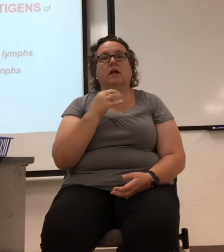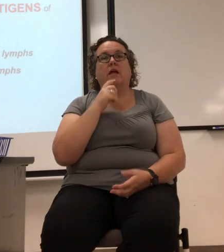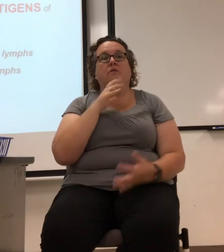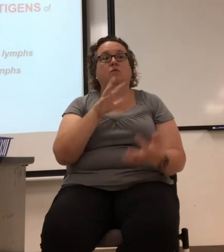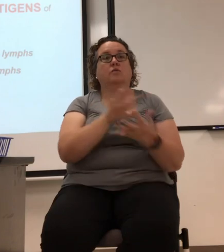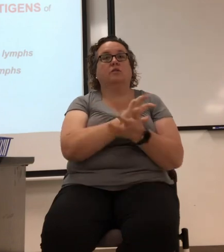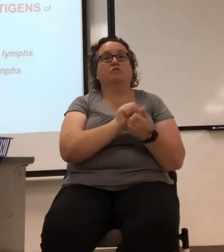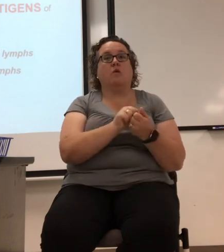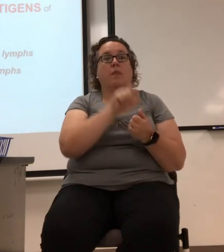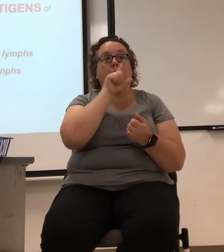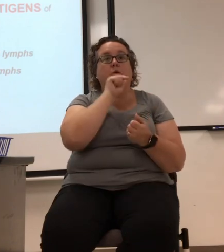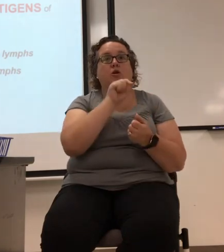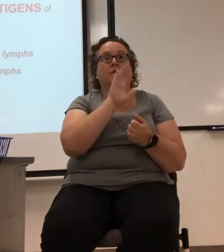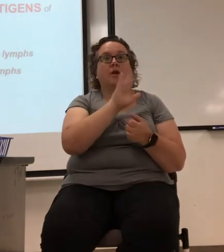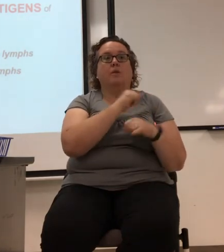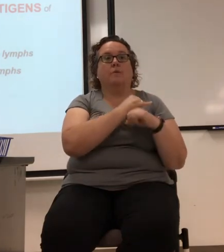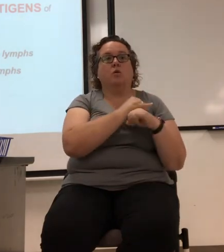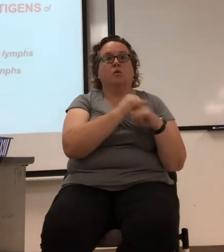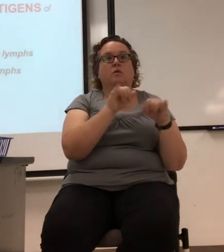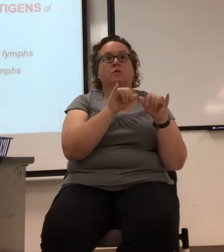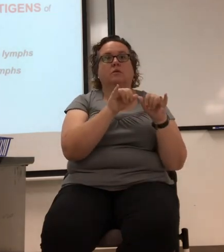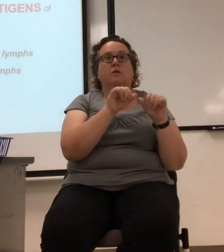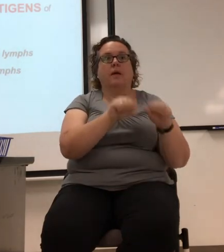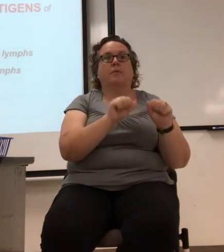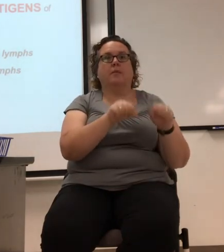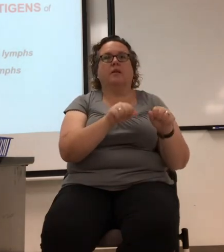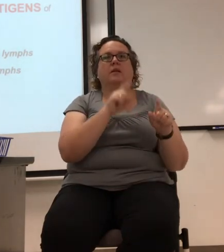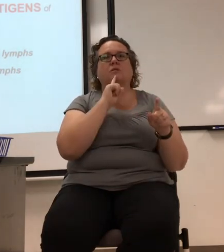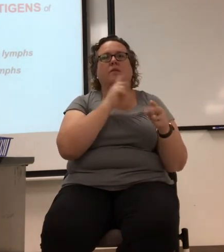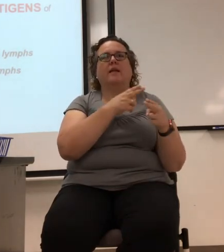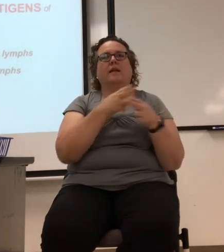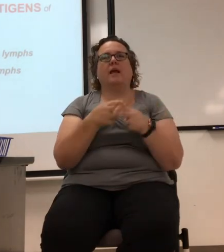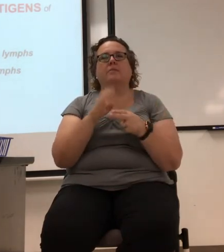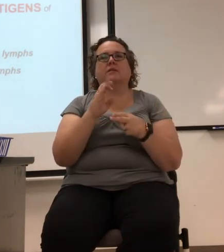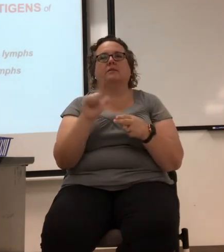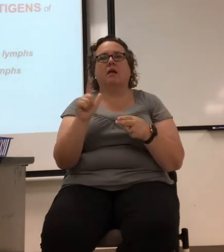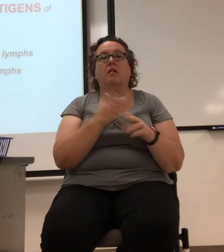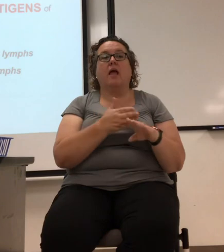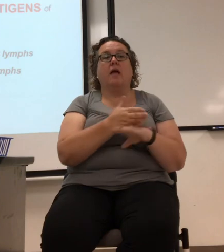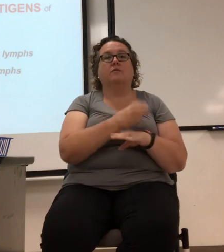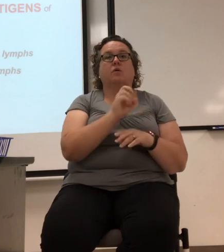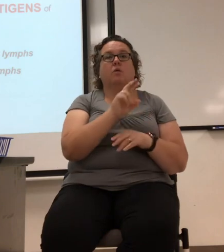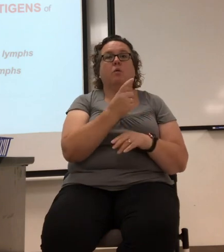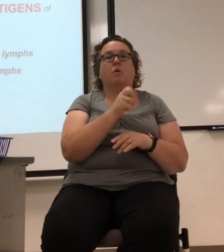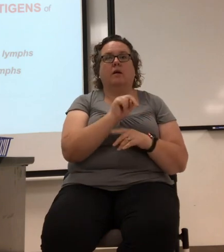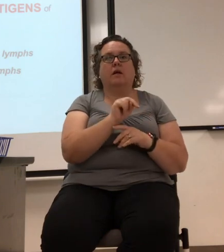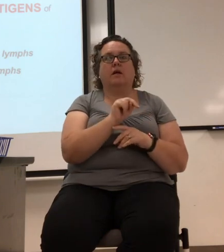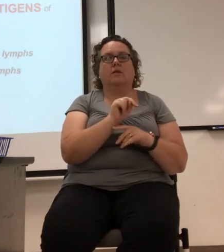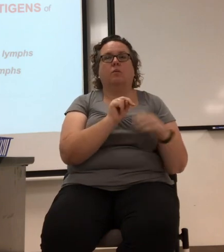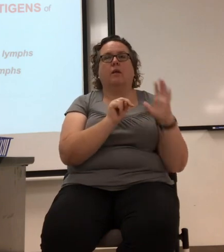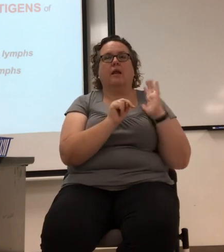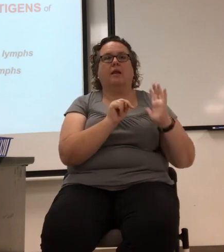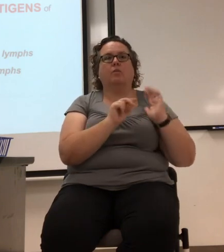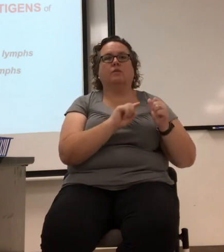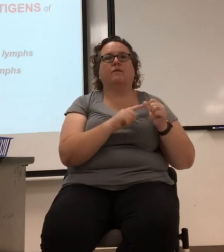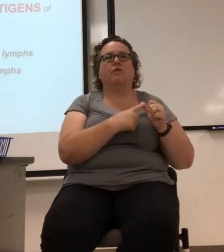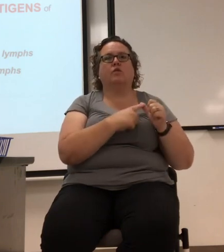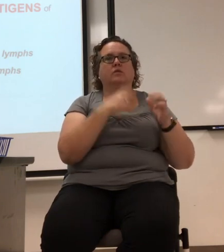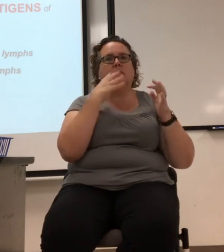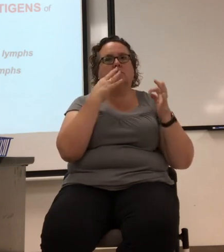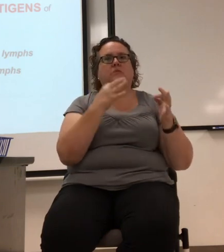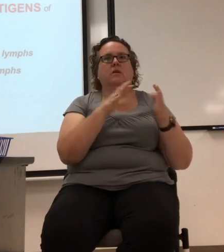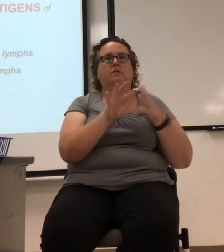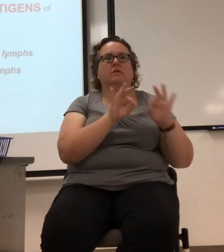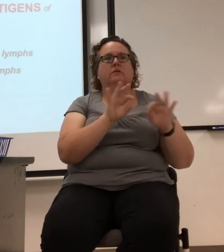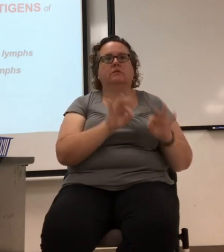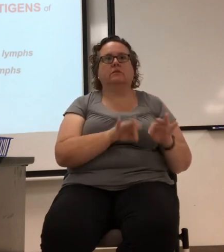immune capabilities. Okay, so they named the cell after the organ from whence it was first discovered. We don't have bursa,